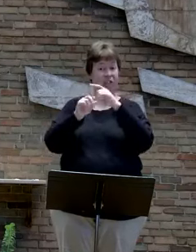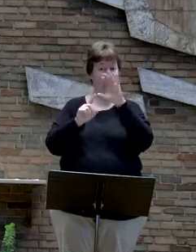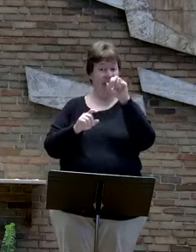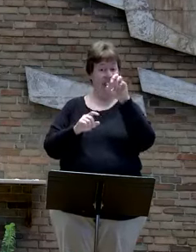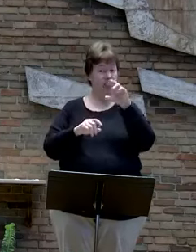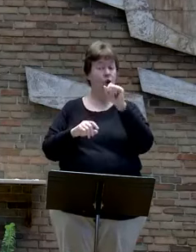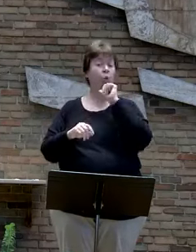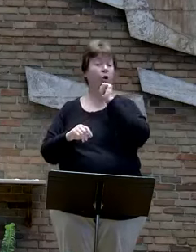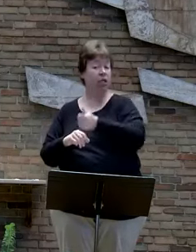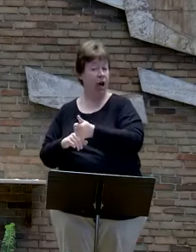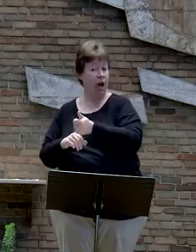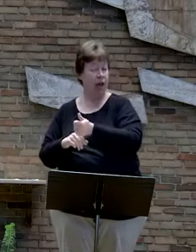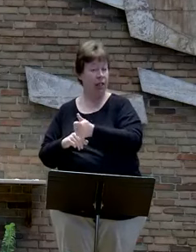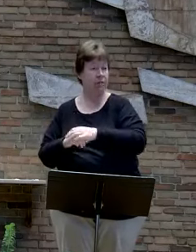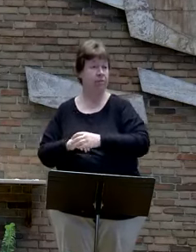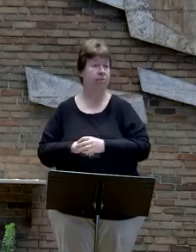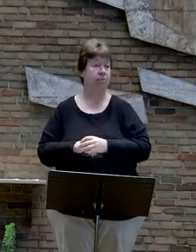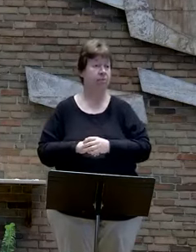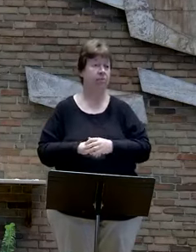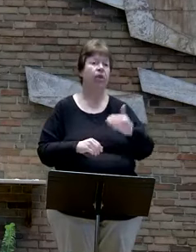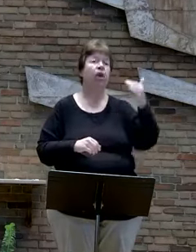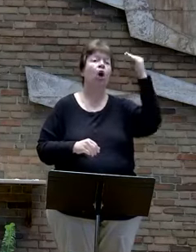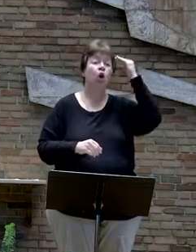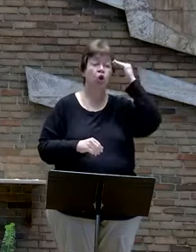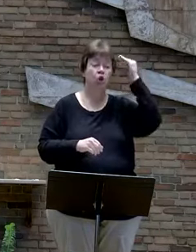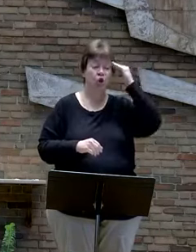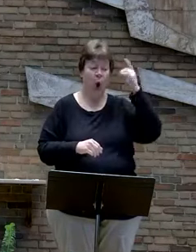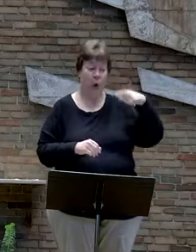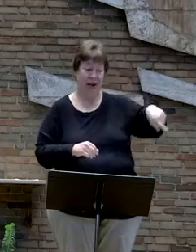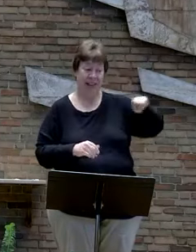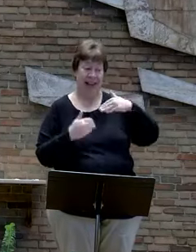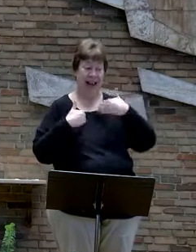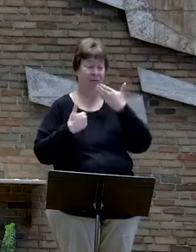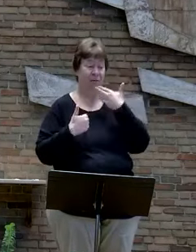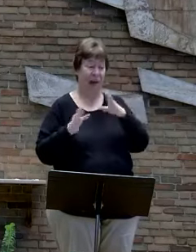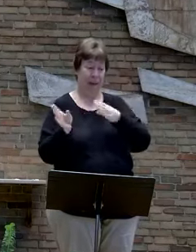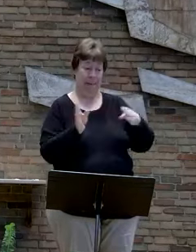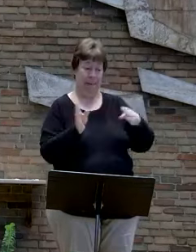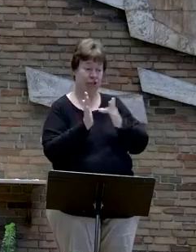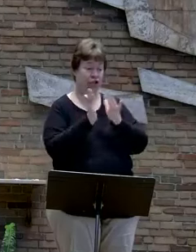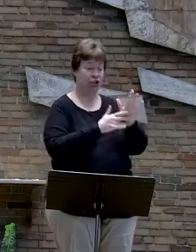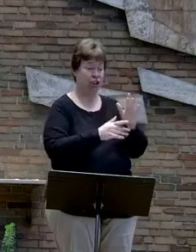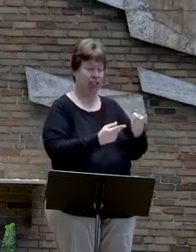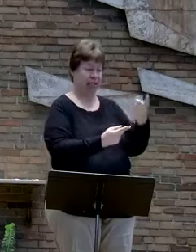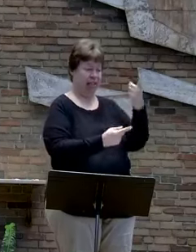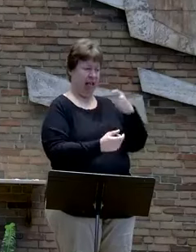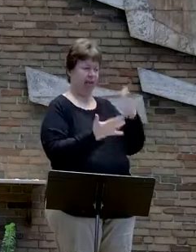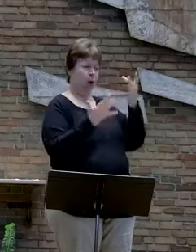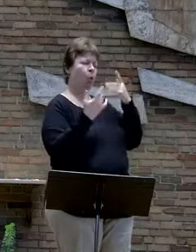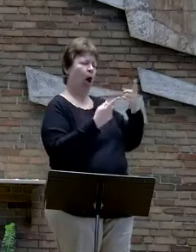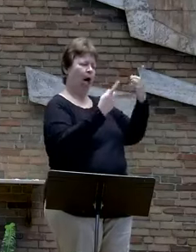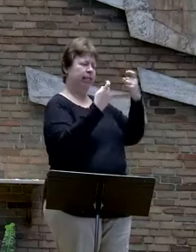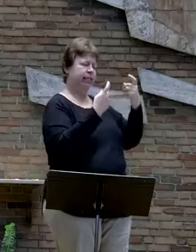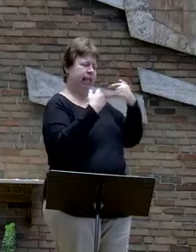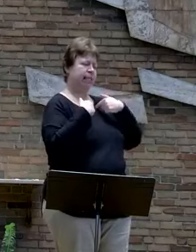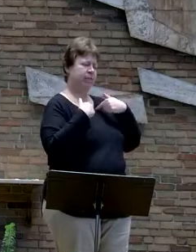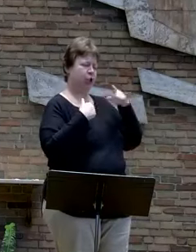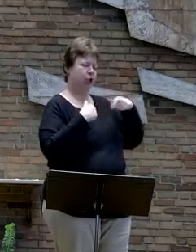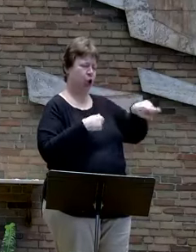or not? Knowing their malice, Jesus said, "Why are you testing me, you